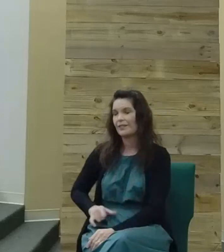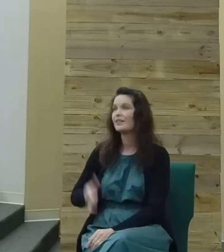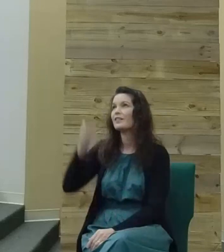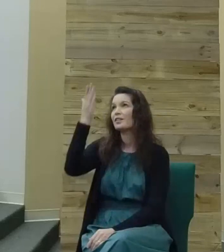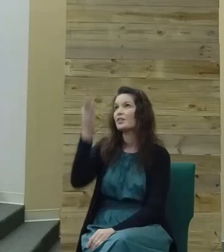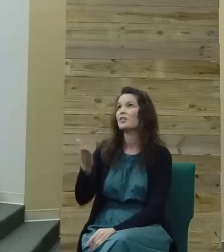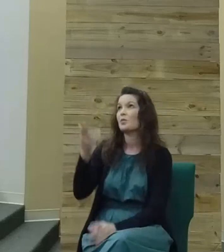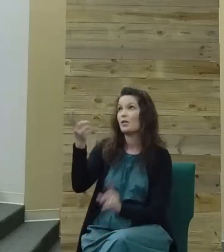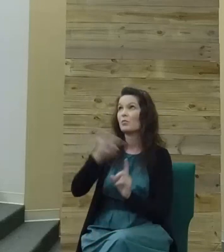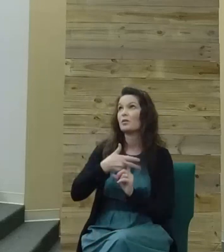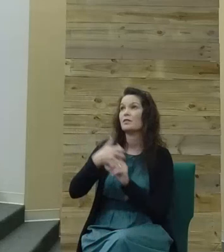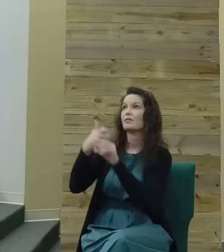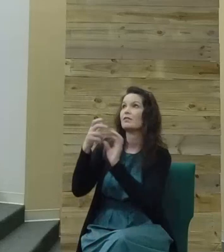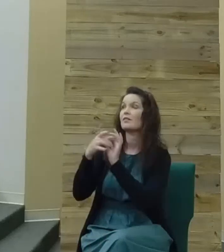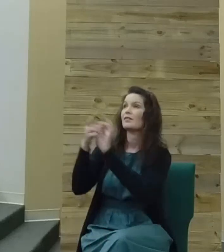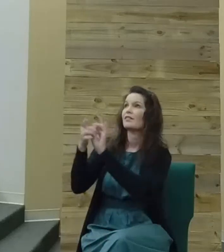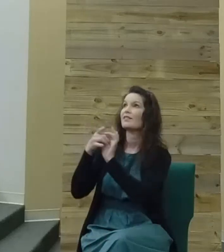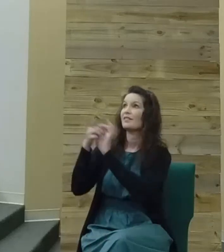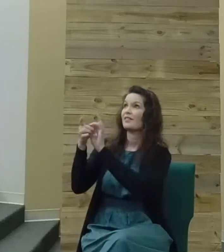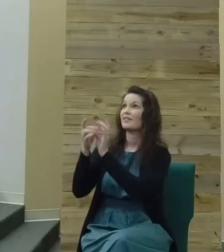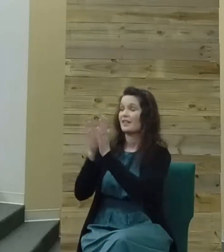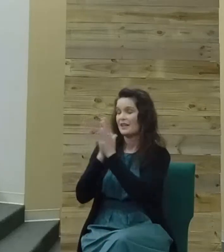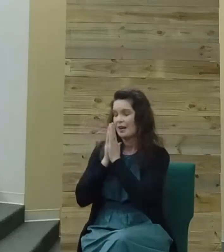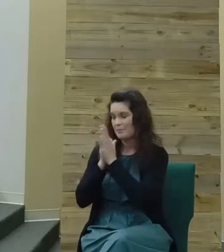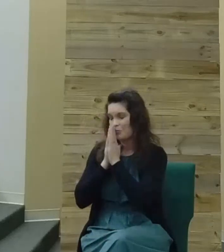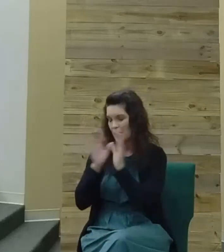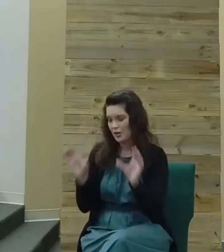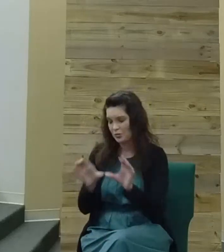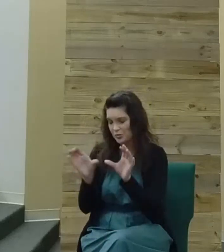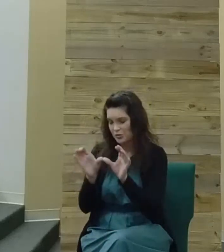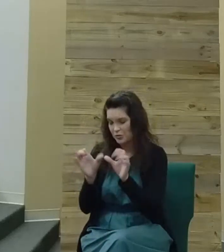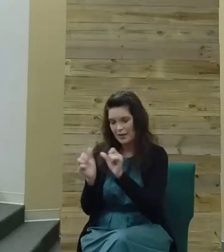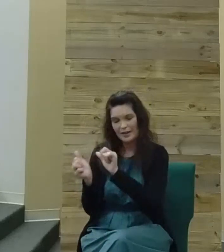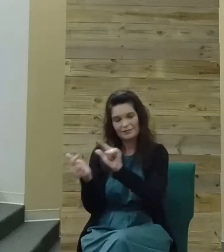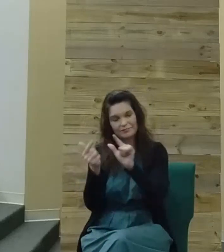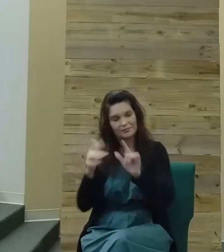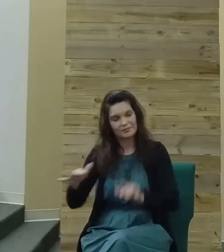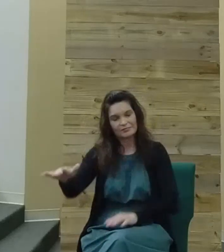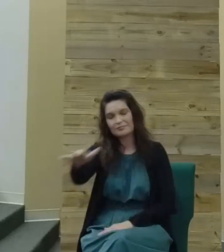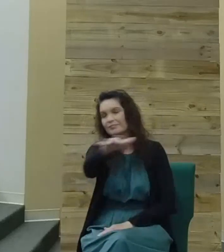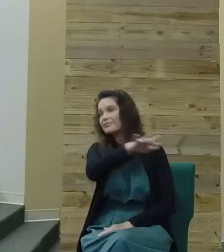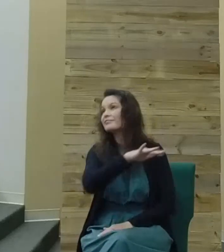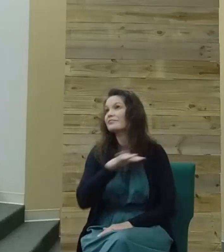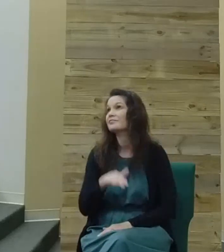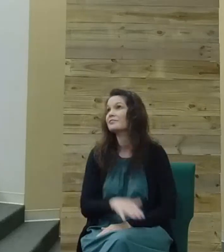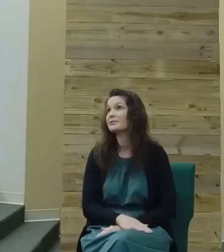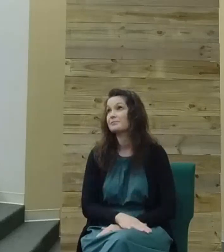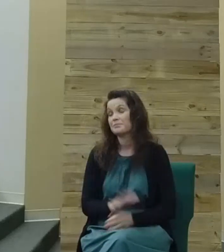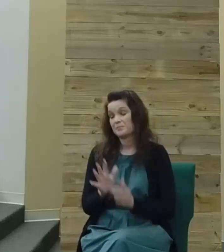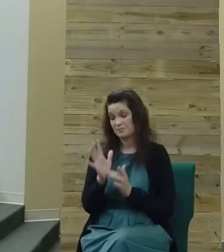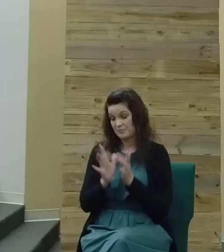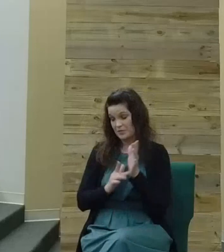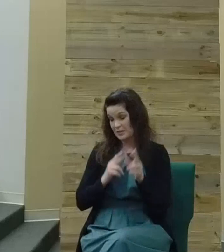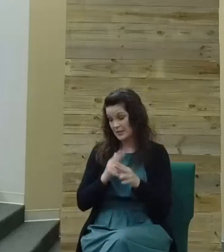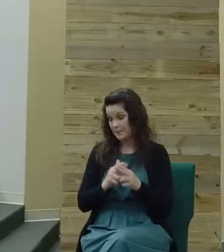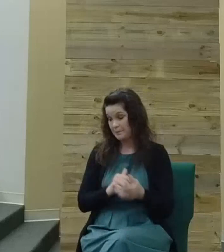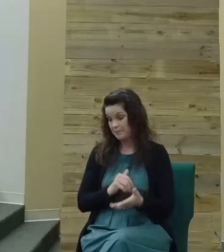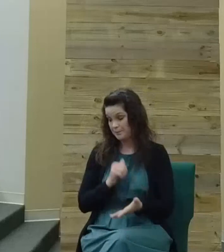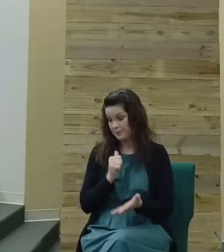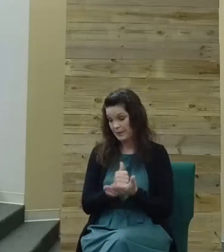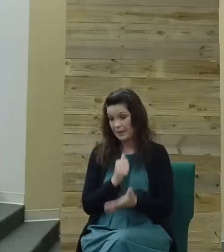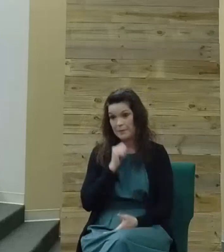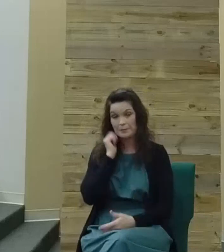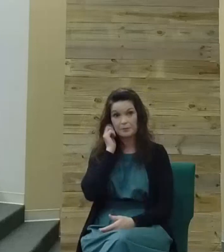Lord, you are the one who reconciles. And I pray that you would do that in lives today. It's in Christ's name I